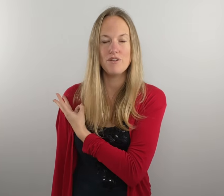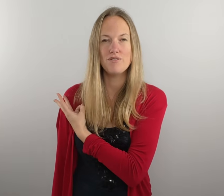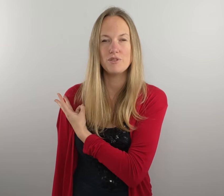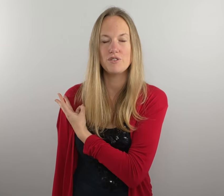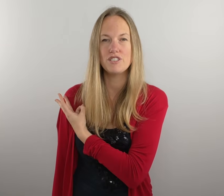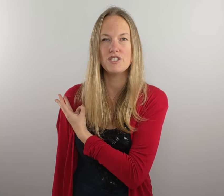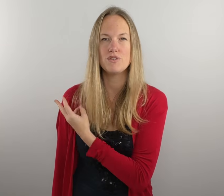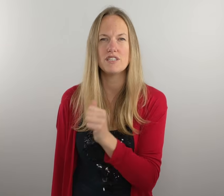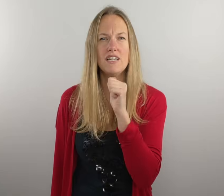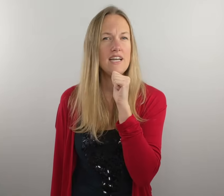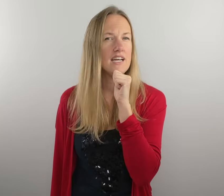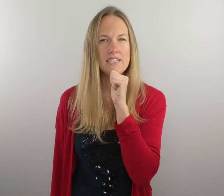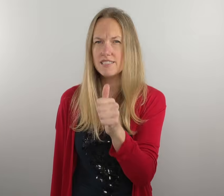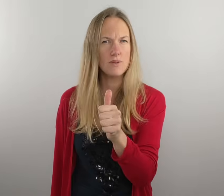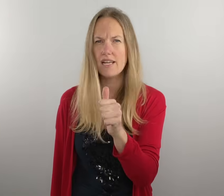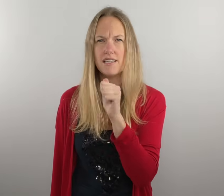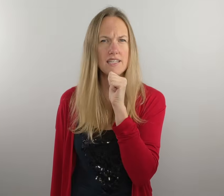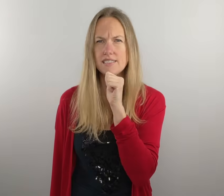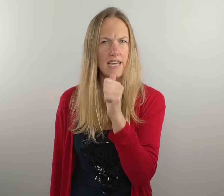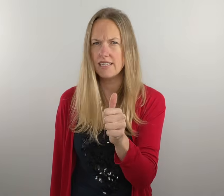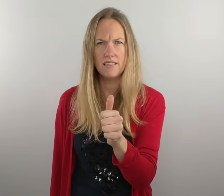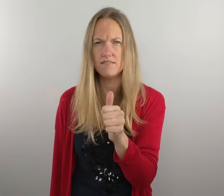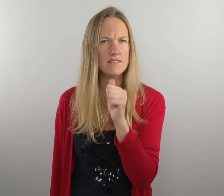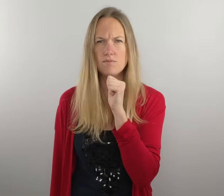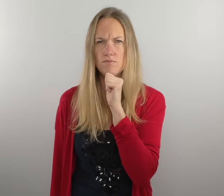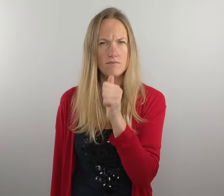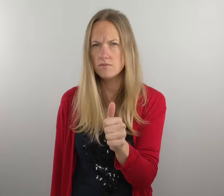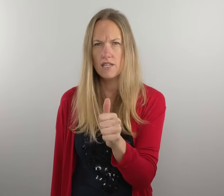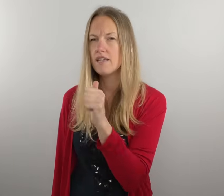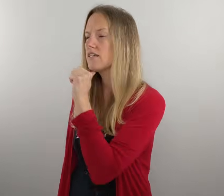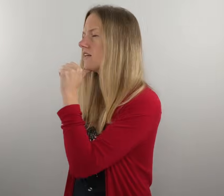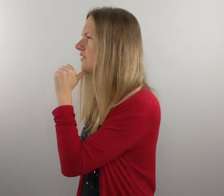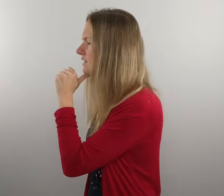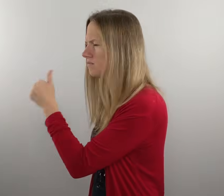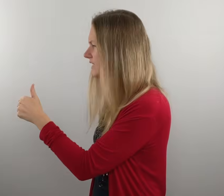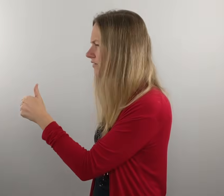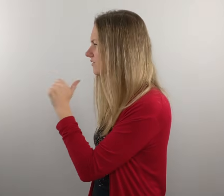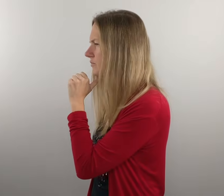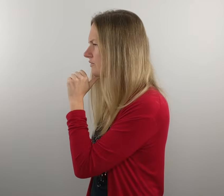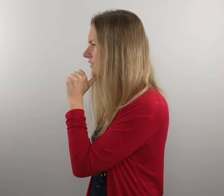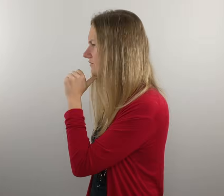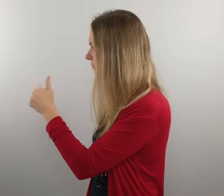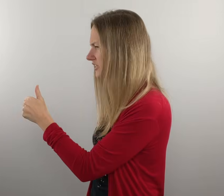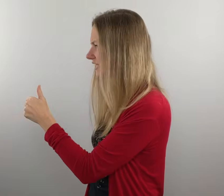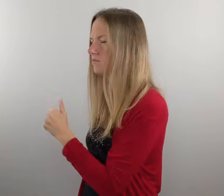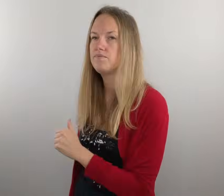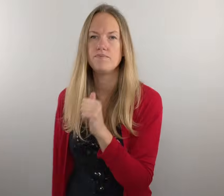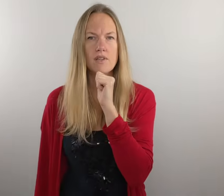from shoulder to shoulder, and this is when anything is negative. Okay, kind of a thumbs out from your chin.